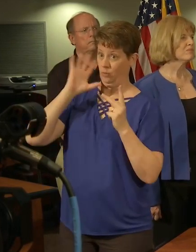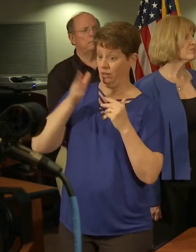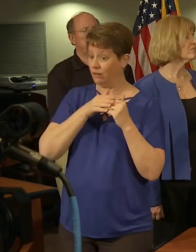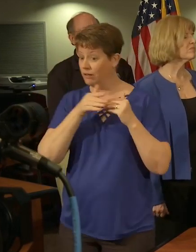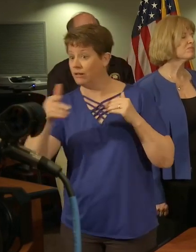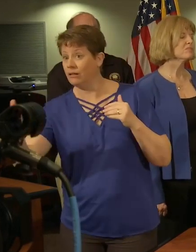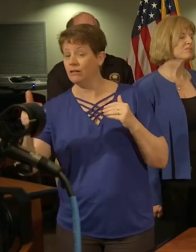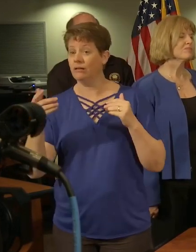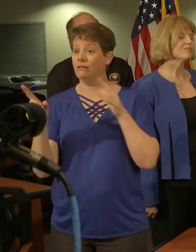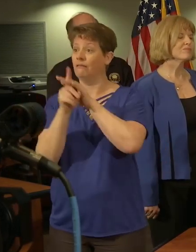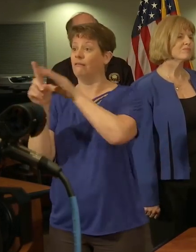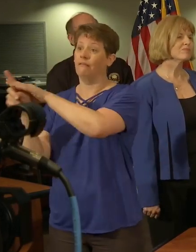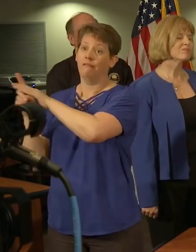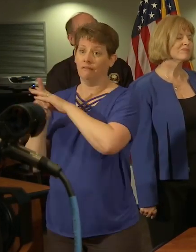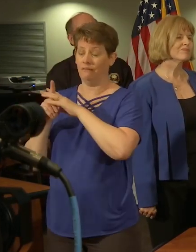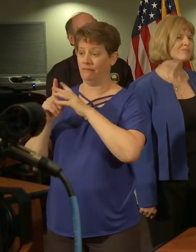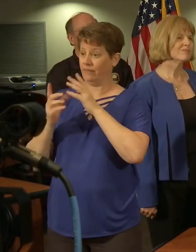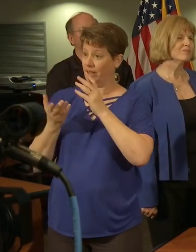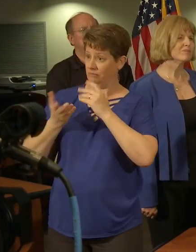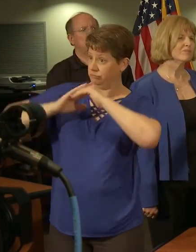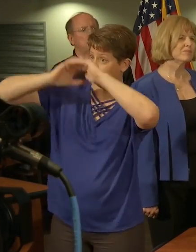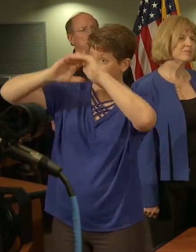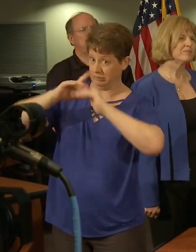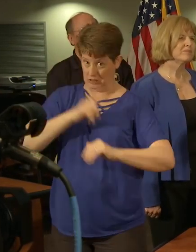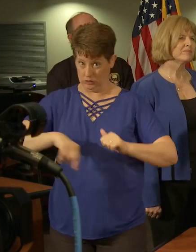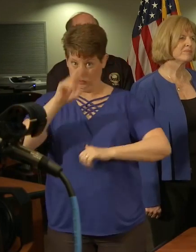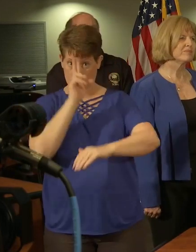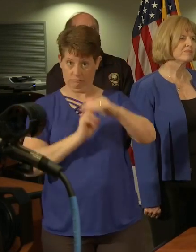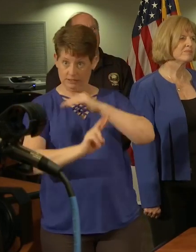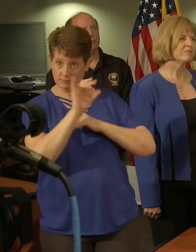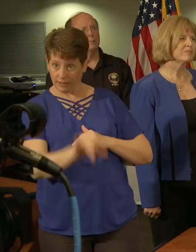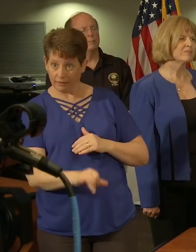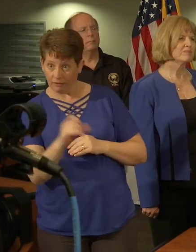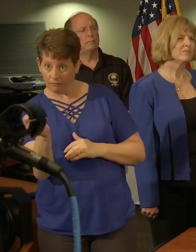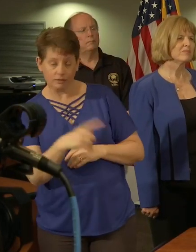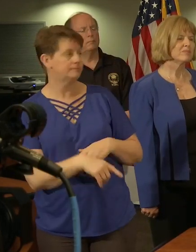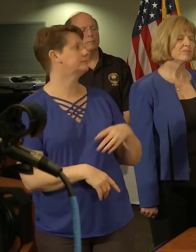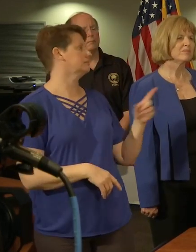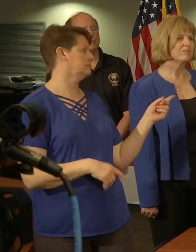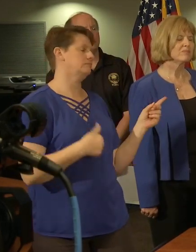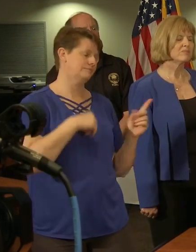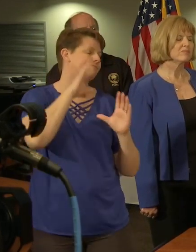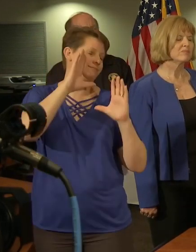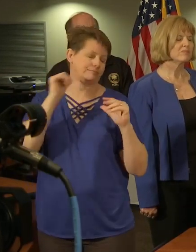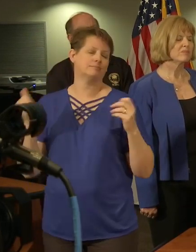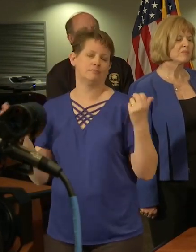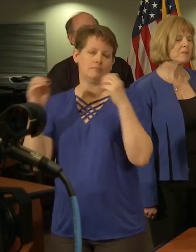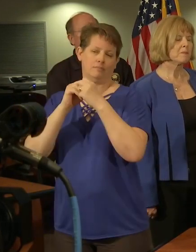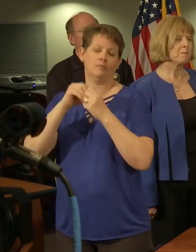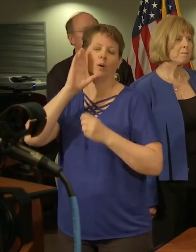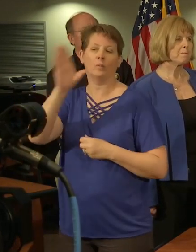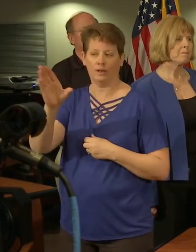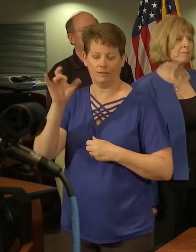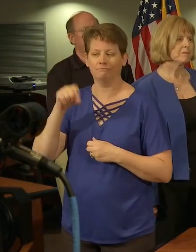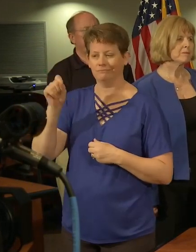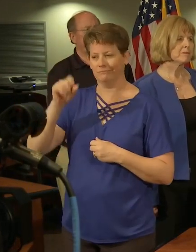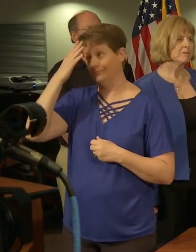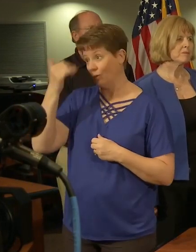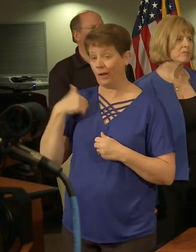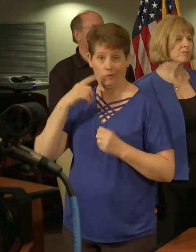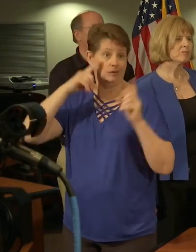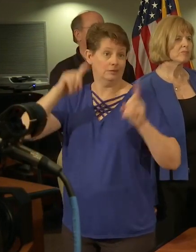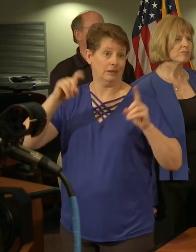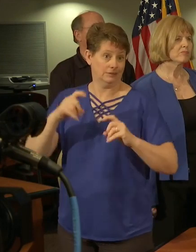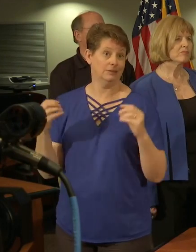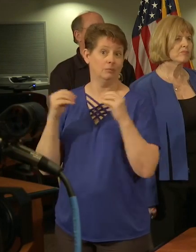coming days that bring these numbers up. Is that something you all are anticipating? We do expect to see more cases, and that's why we're testing